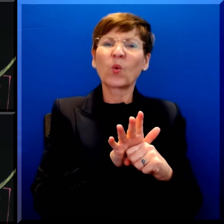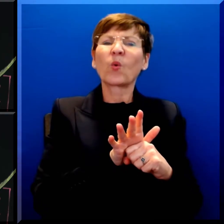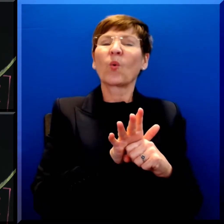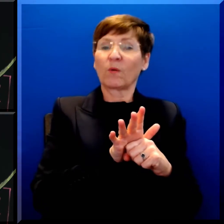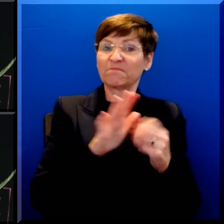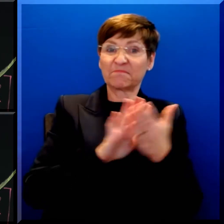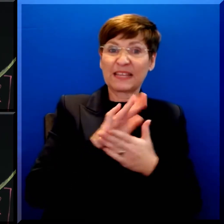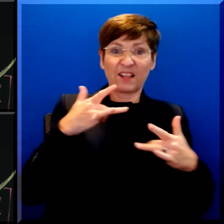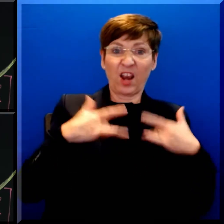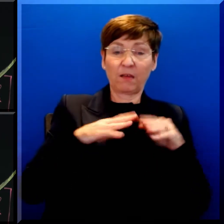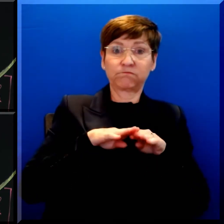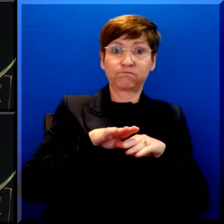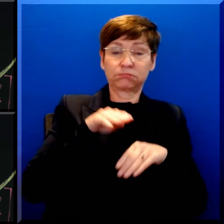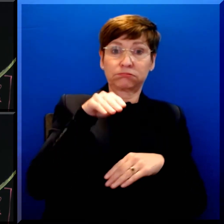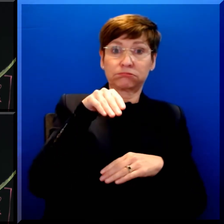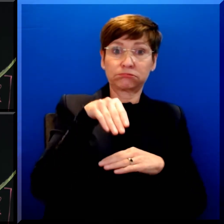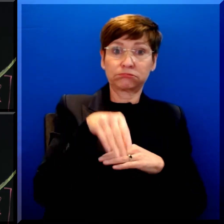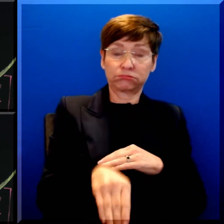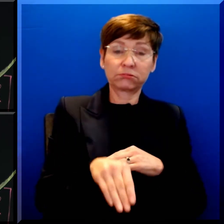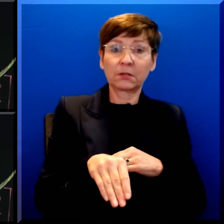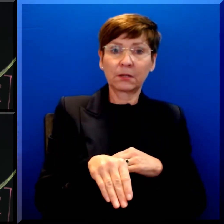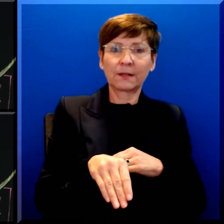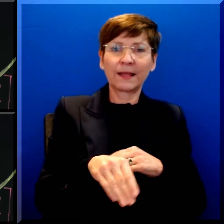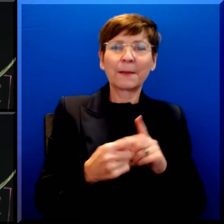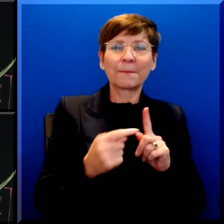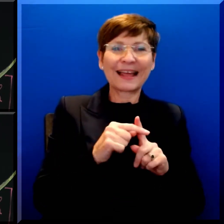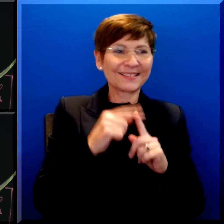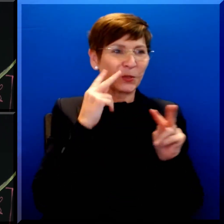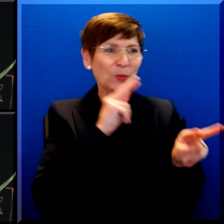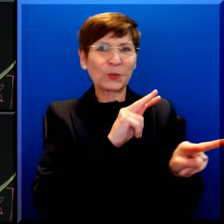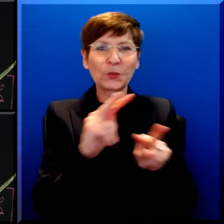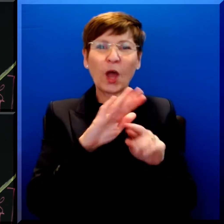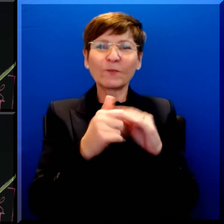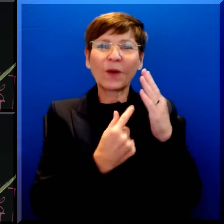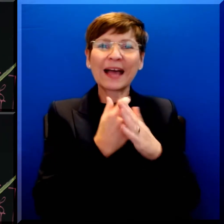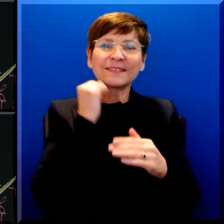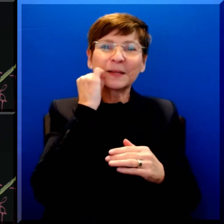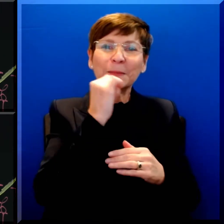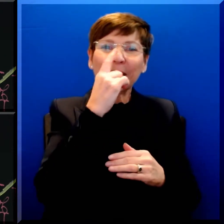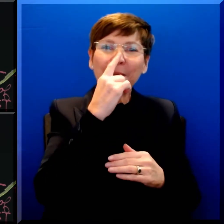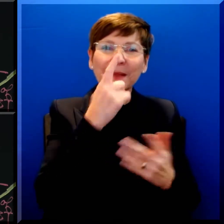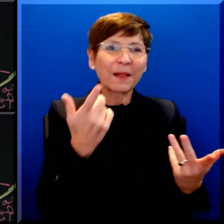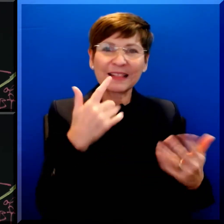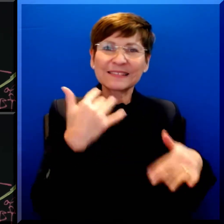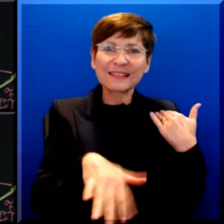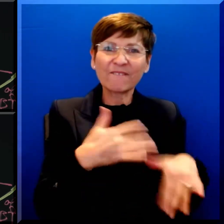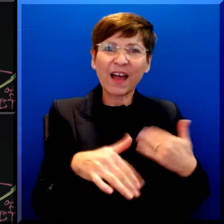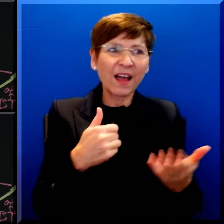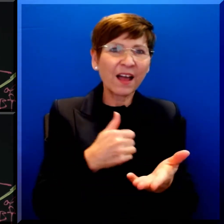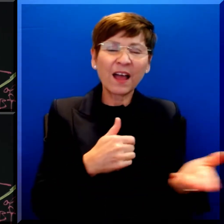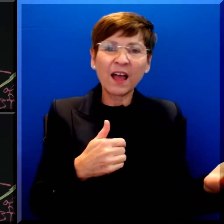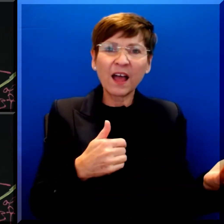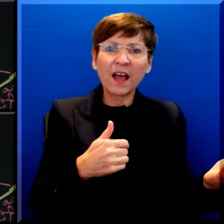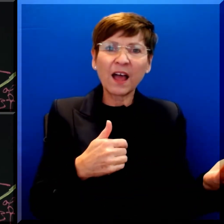dip. But right now, in a lot of ways, we're in a double dip. All this racial injustice and pain and outrage. And people are